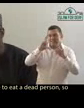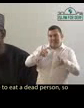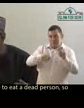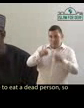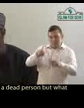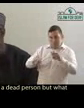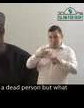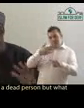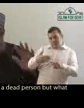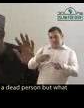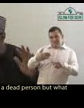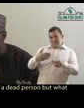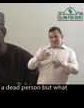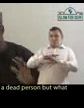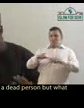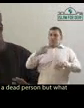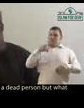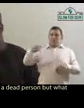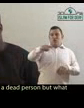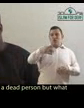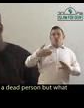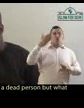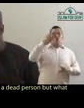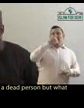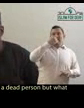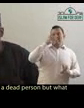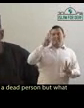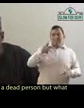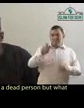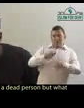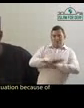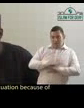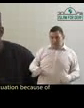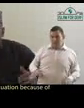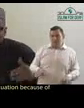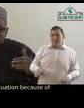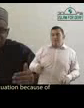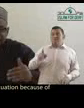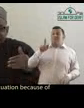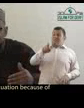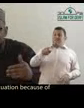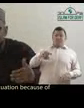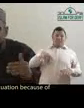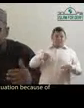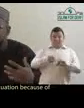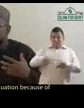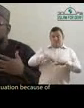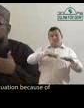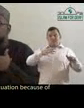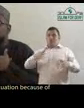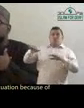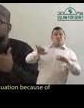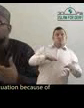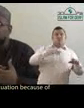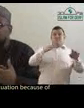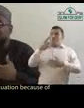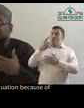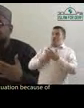so please understand that. I'm not telling anybody eat a dead person. But what I'm telling you is, if you find yourself in that situation because